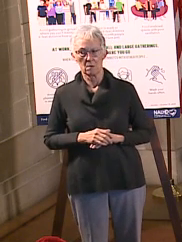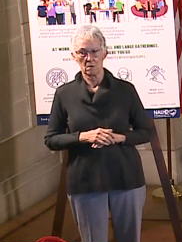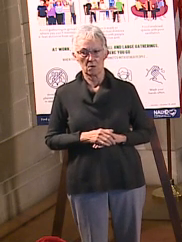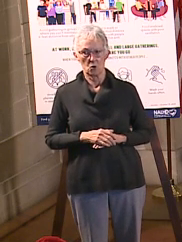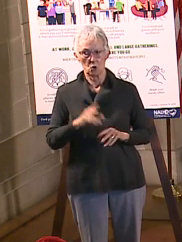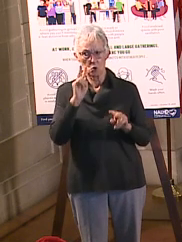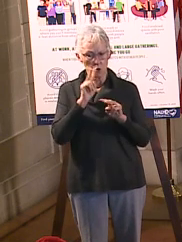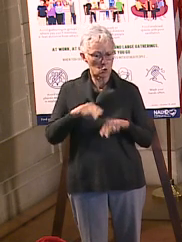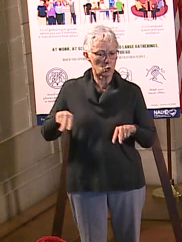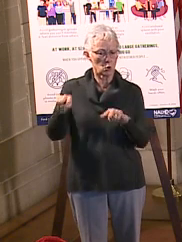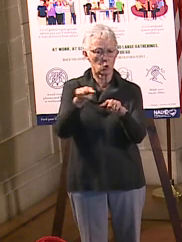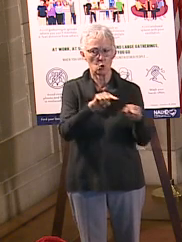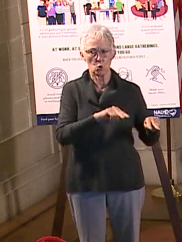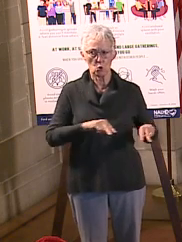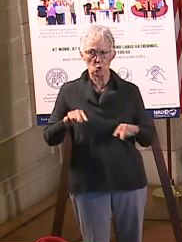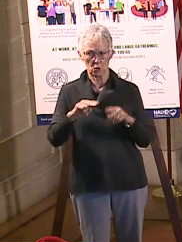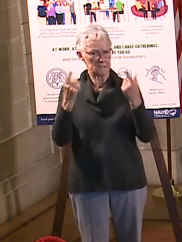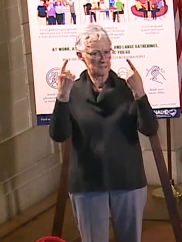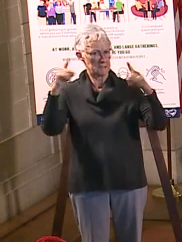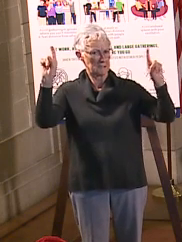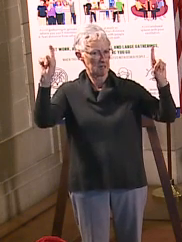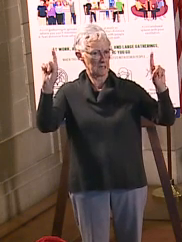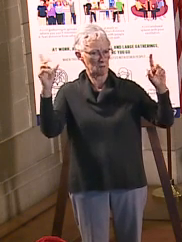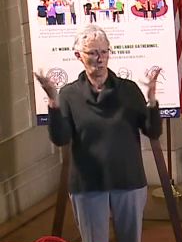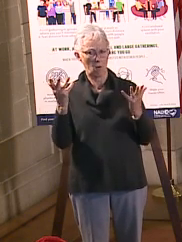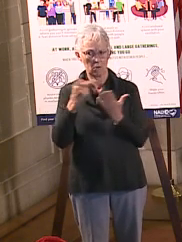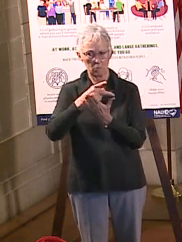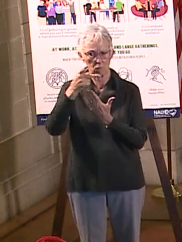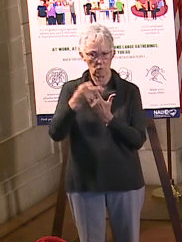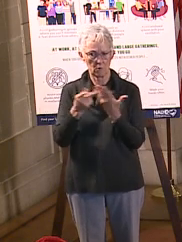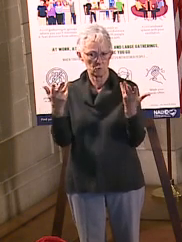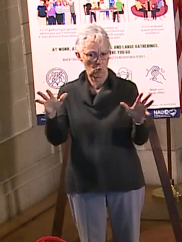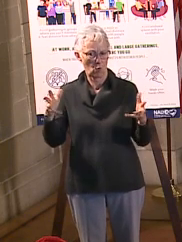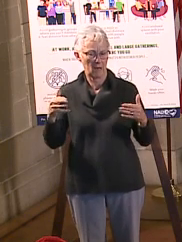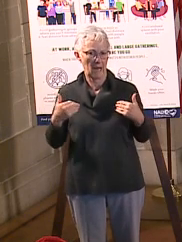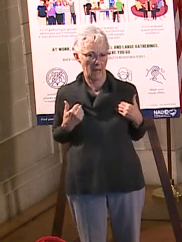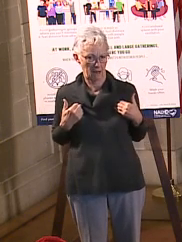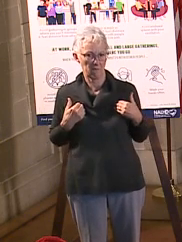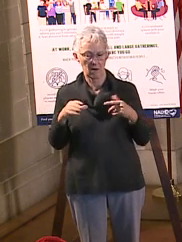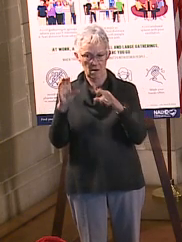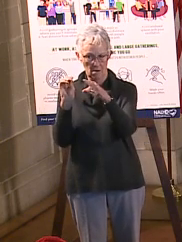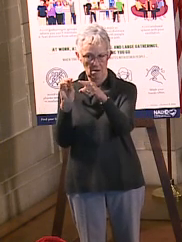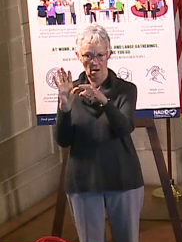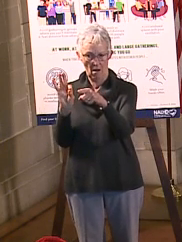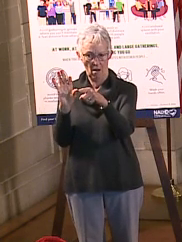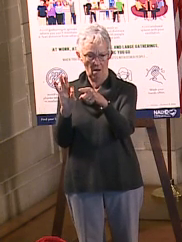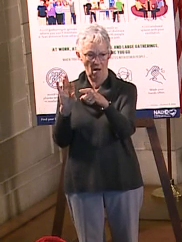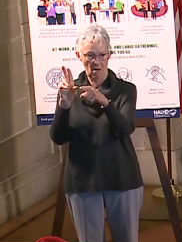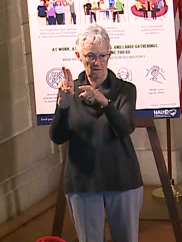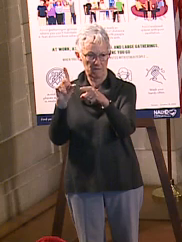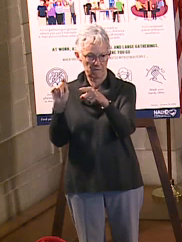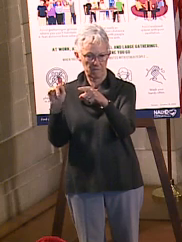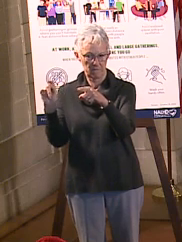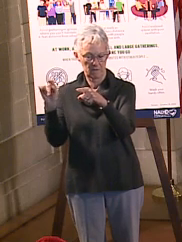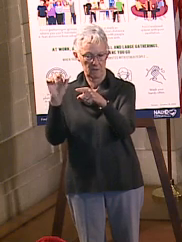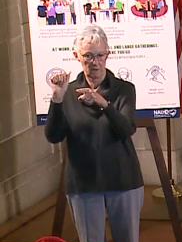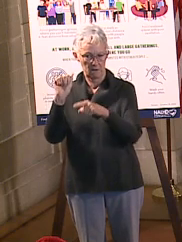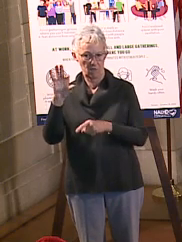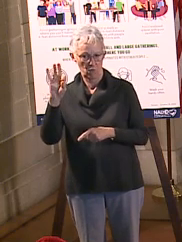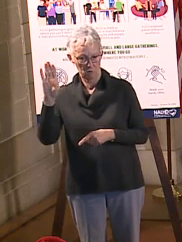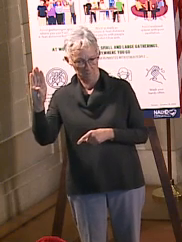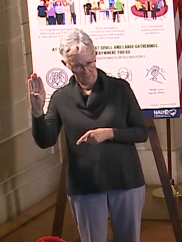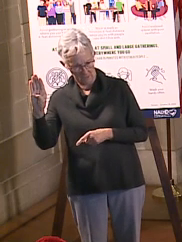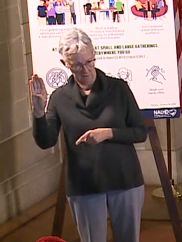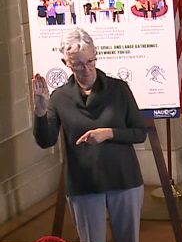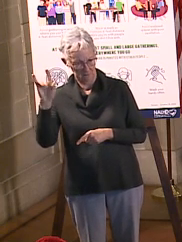here. So the programs that we have out at Offutt Air Force Base with the U.S. Strategic Command there, the fact that